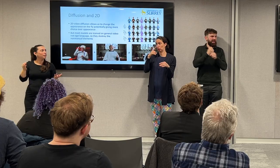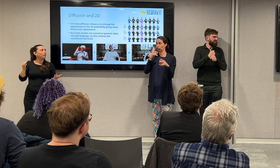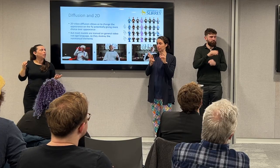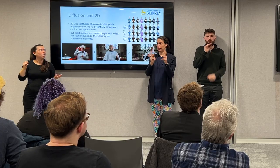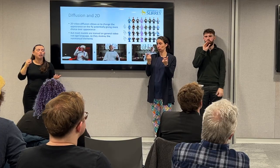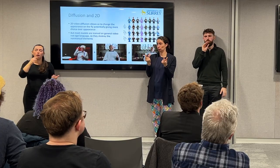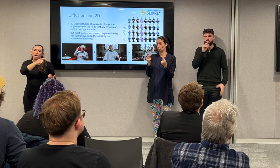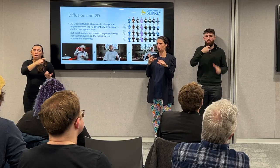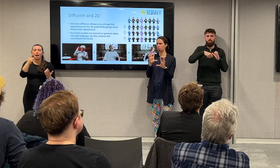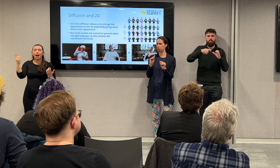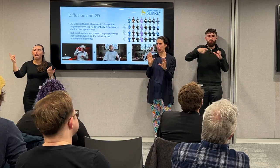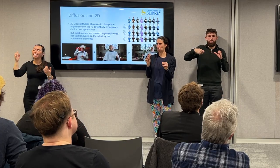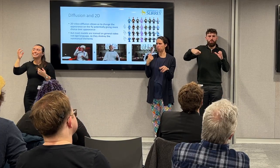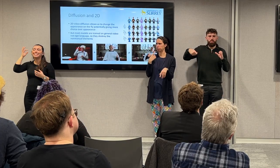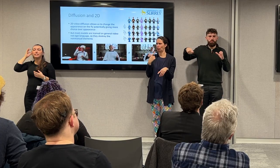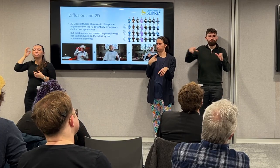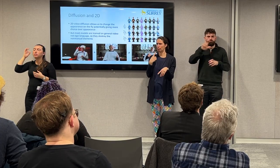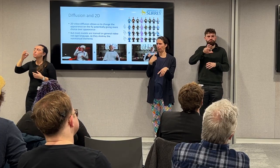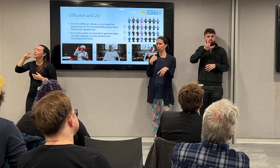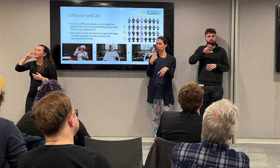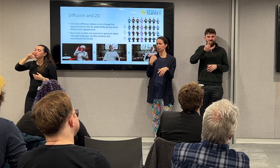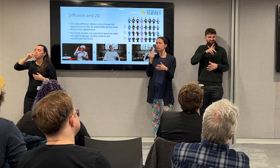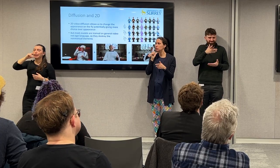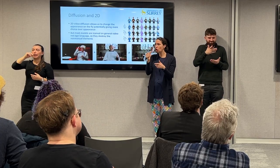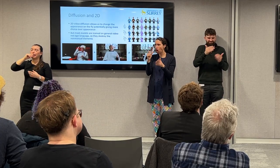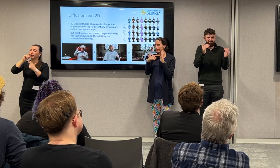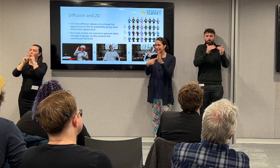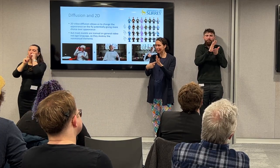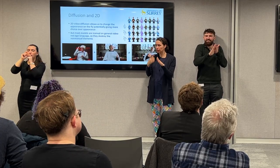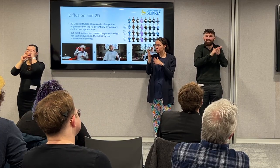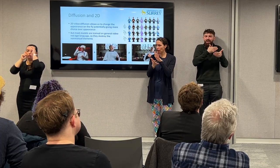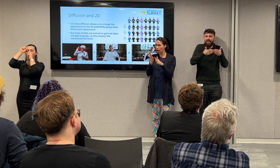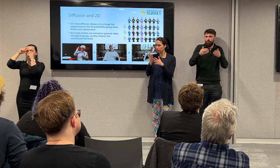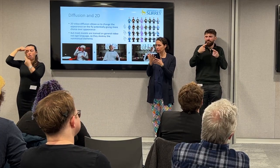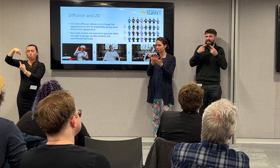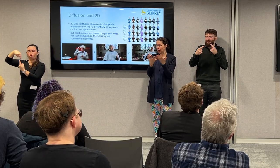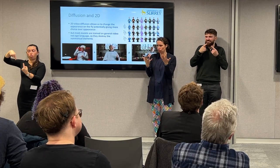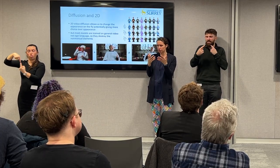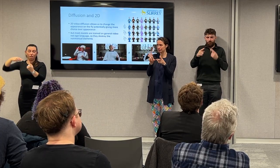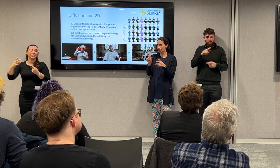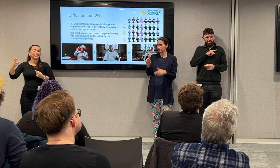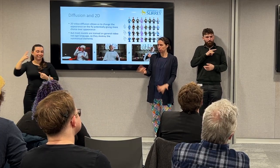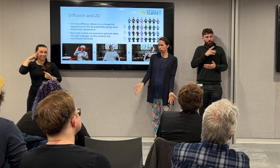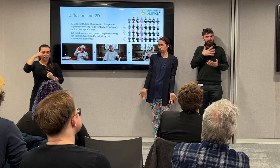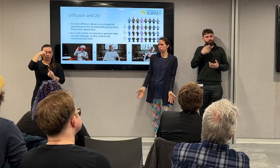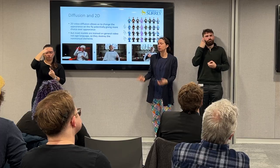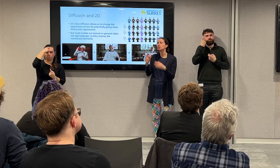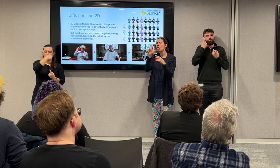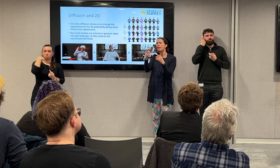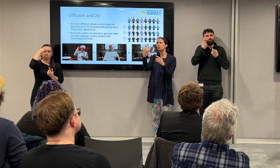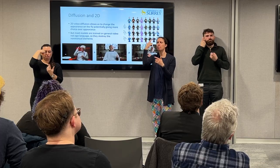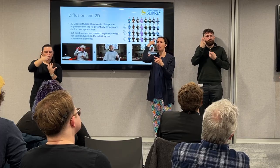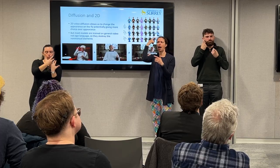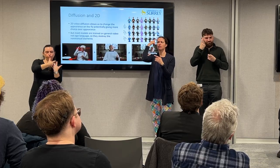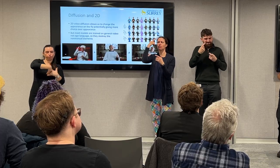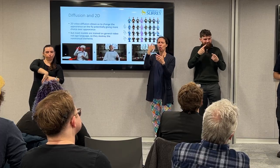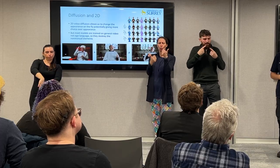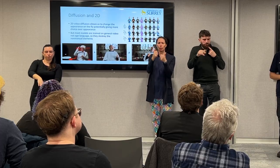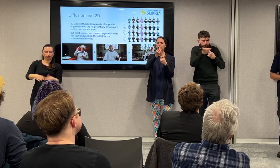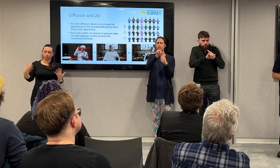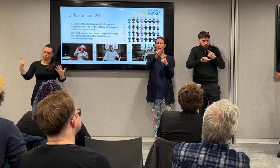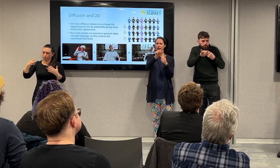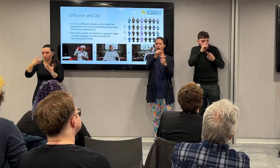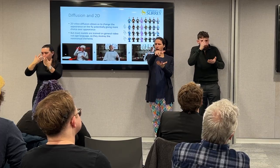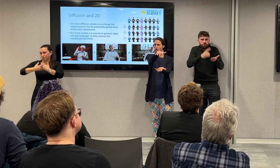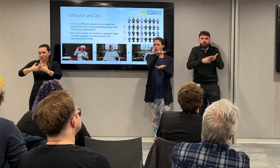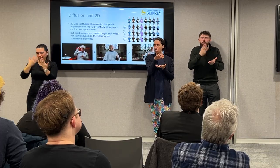They babble. They move their mouth a lot, right? And that's not indicative of sign language data. So again, it goes back to the fact that we need to be very mindful of the data that we're using to